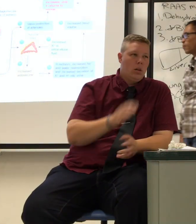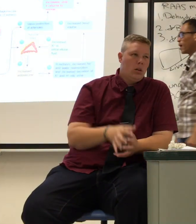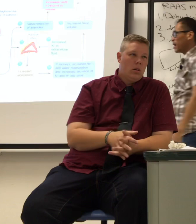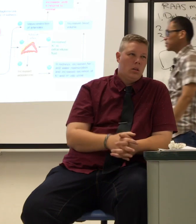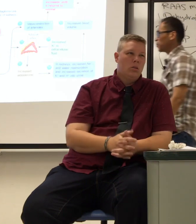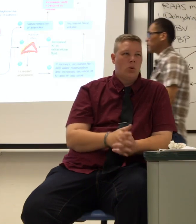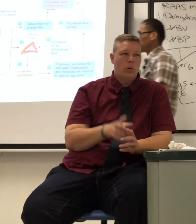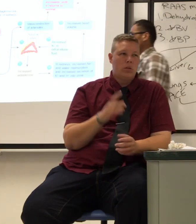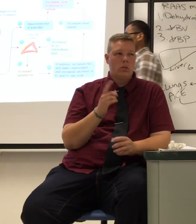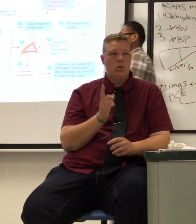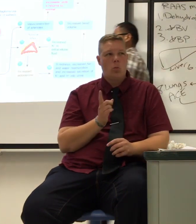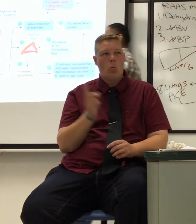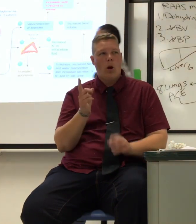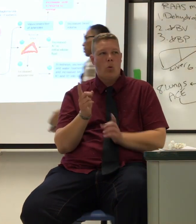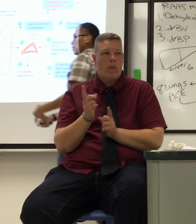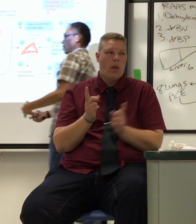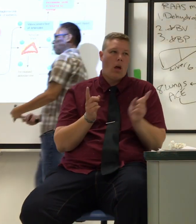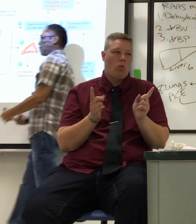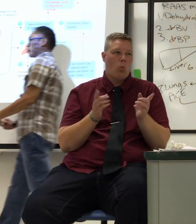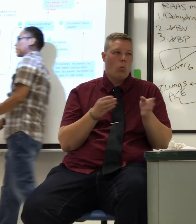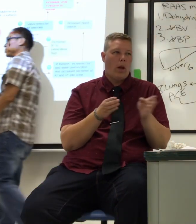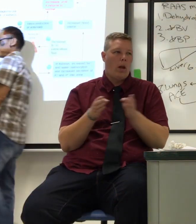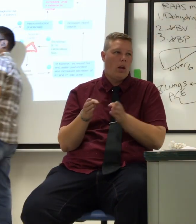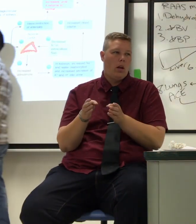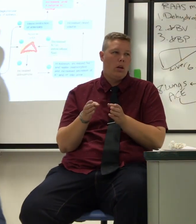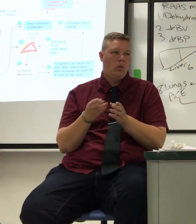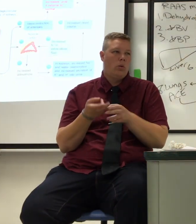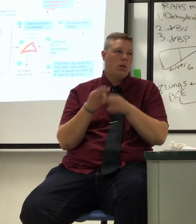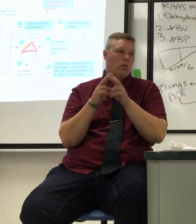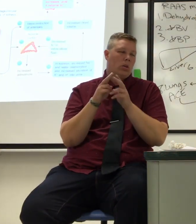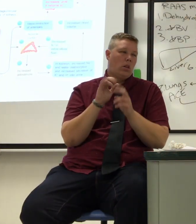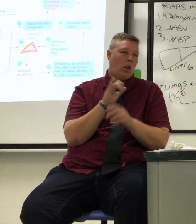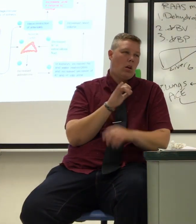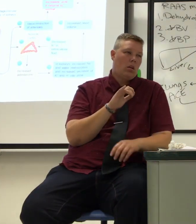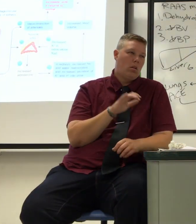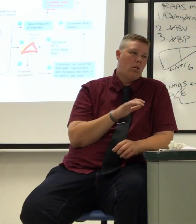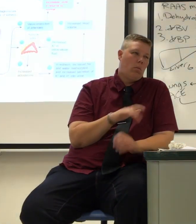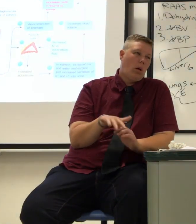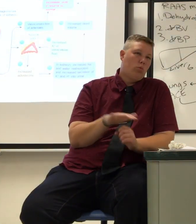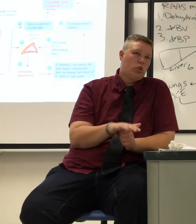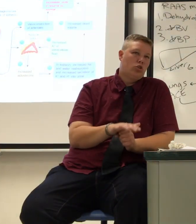Two different ways to increase blood pressure.